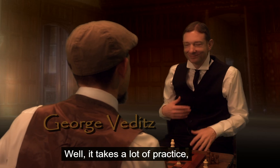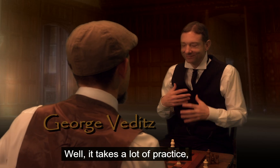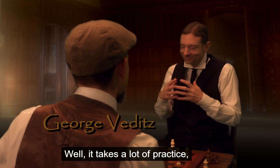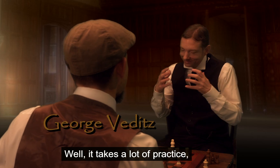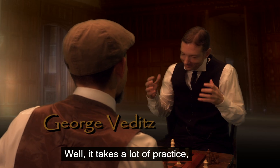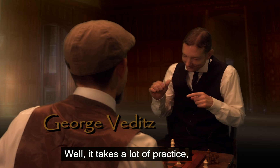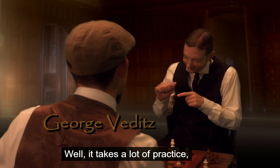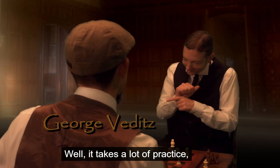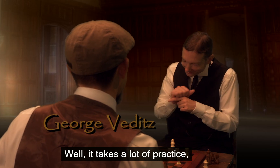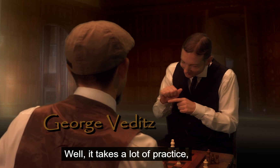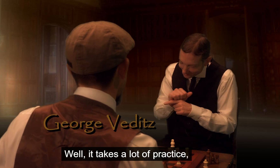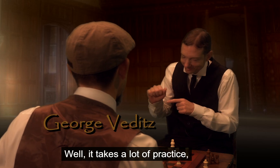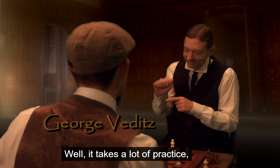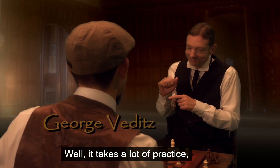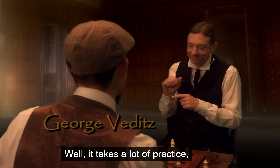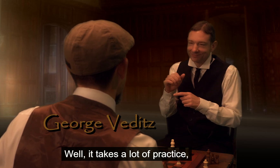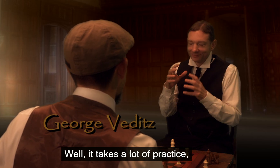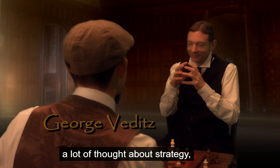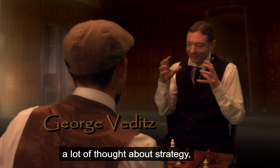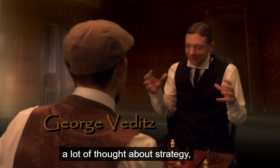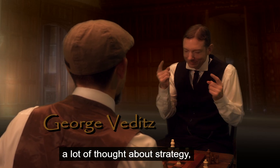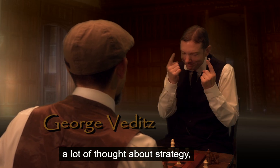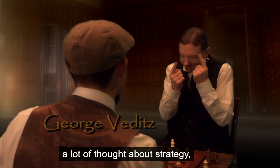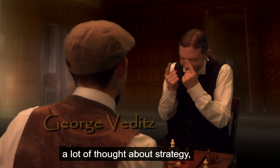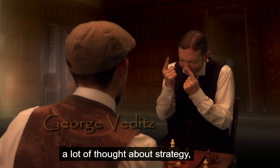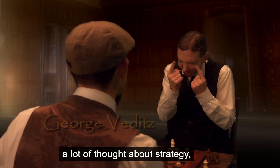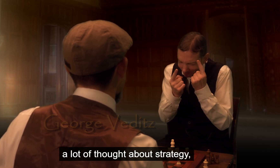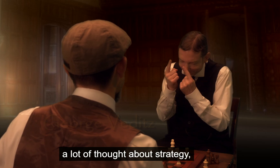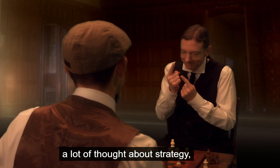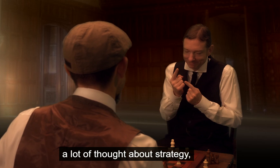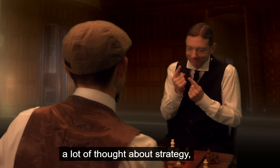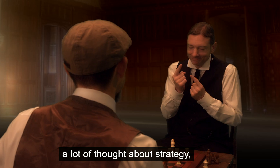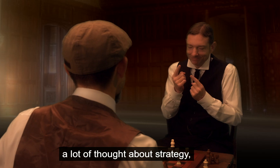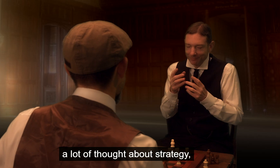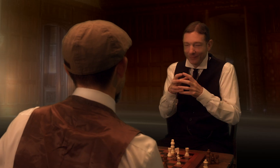Well, it takes a lot of practice, a lot of thought about strategy